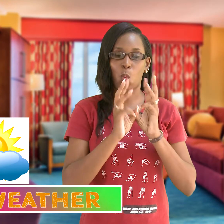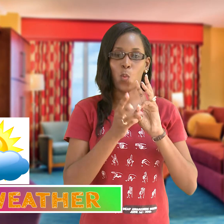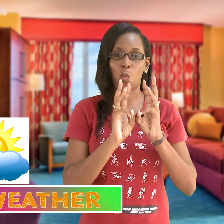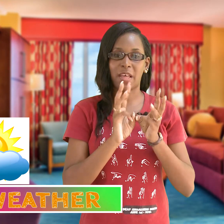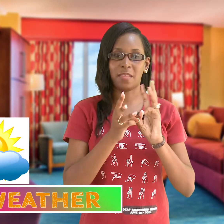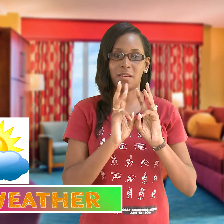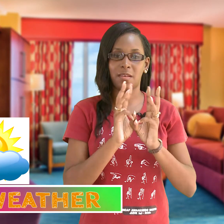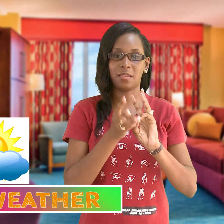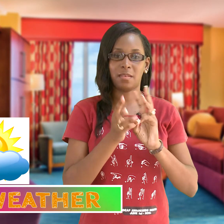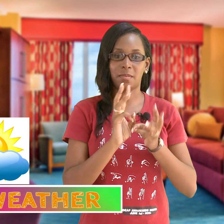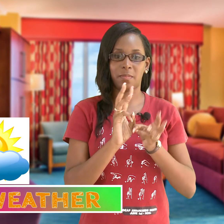Weather.